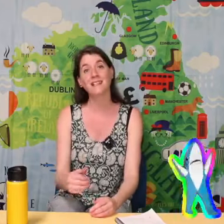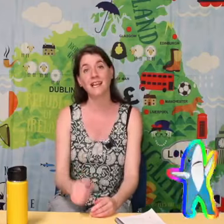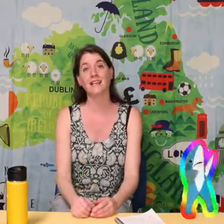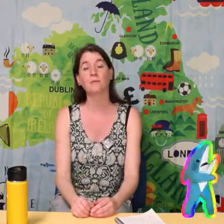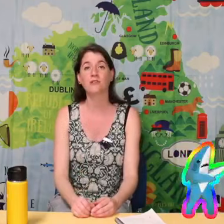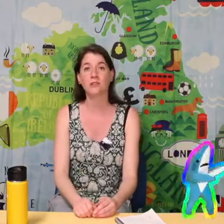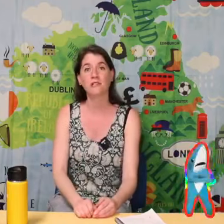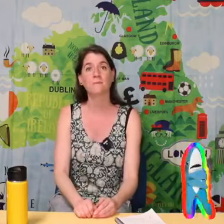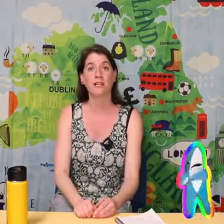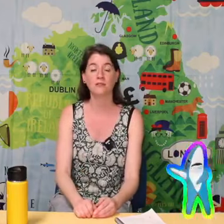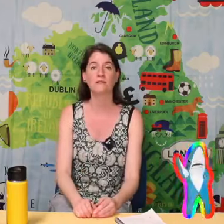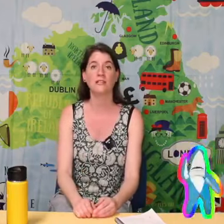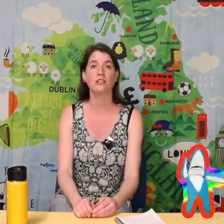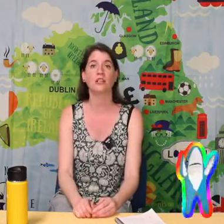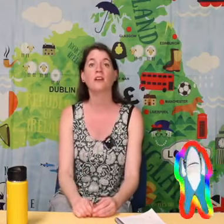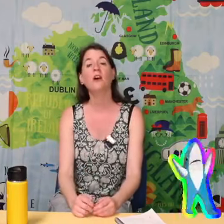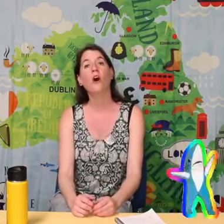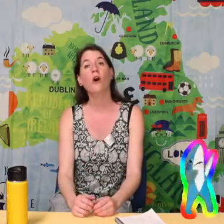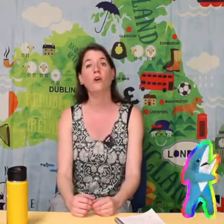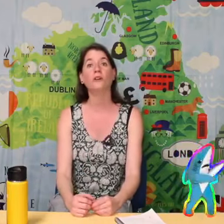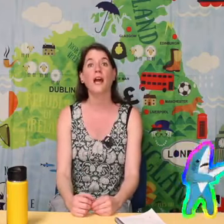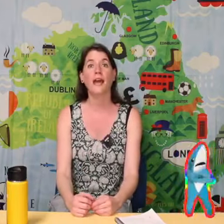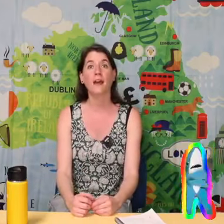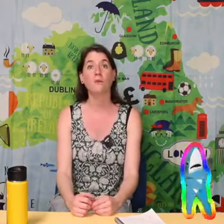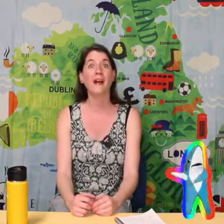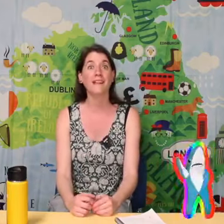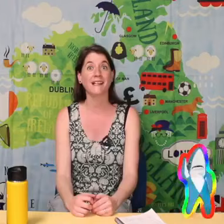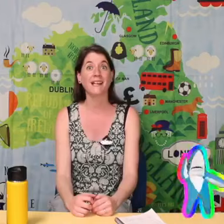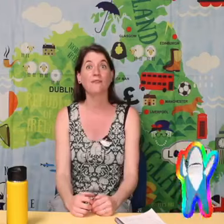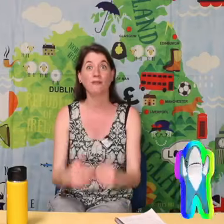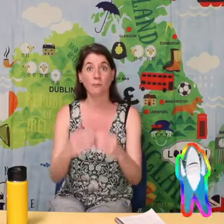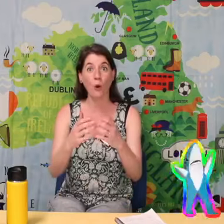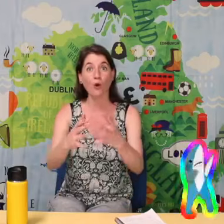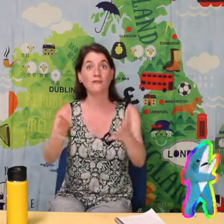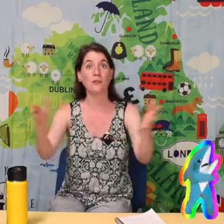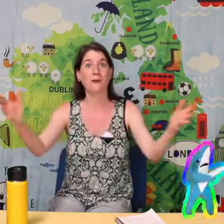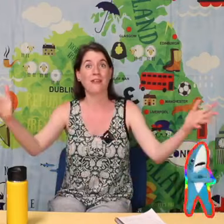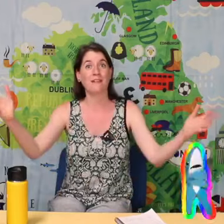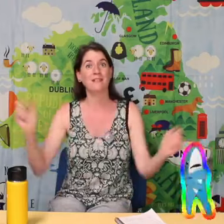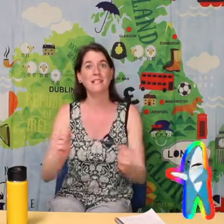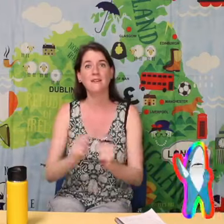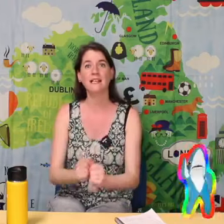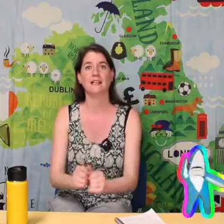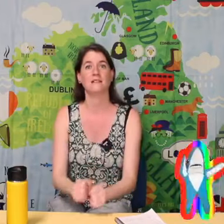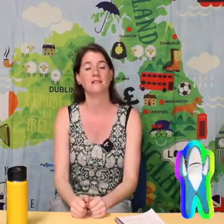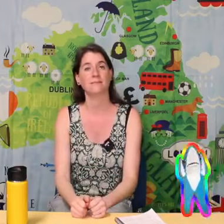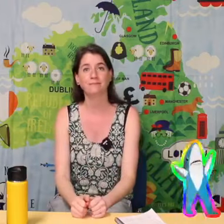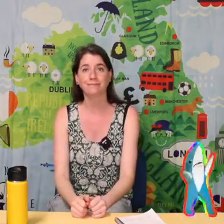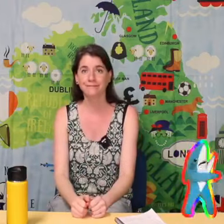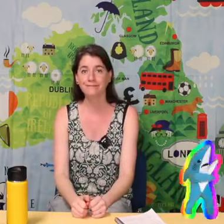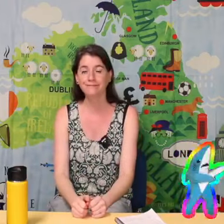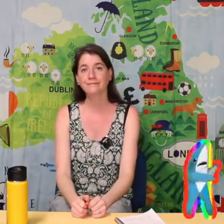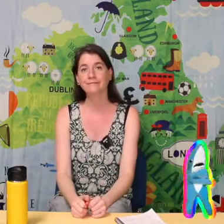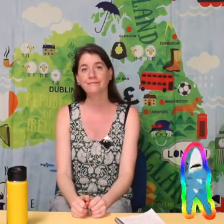in, and we'll do a special feature on wildlife from all of you out there in TV land. And two messages came